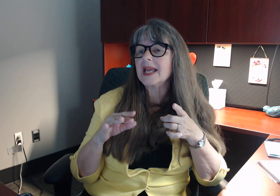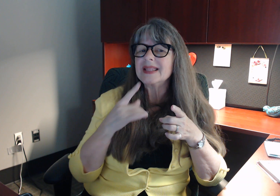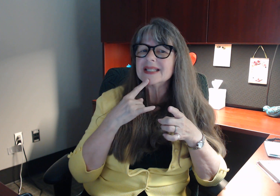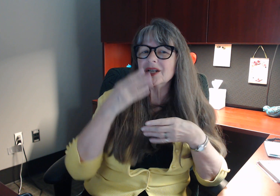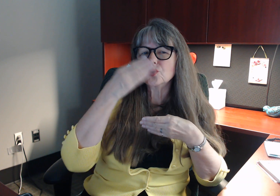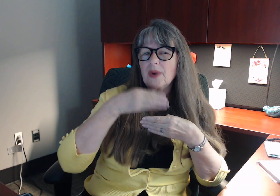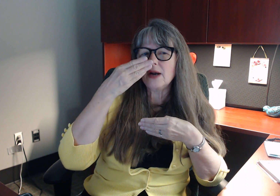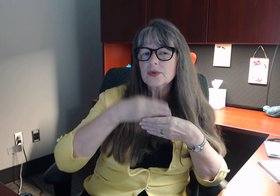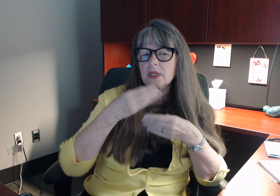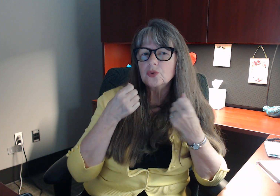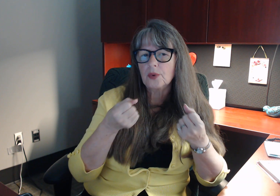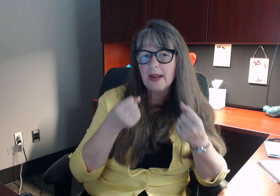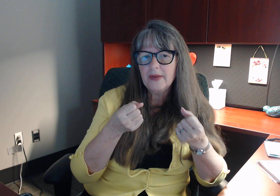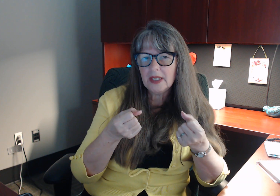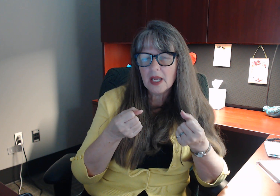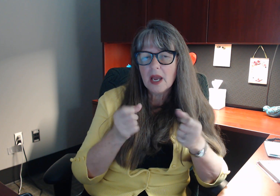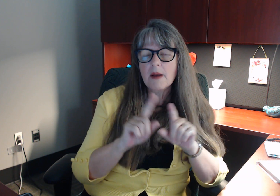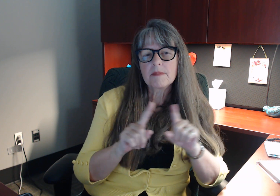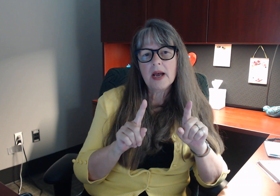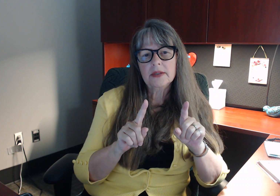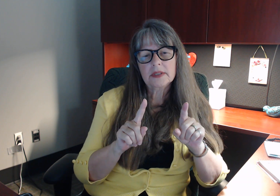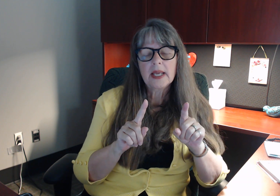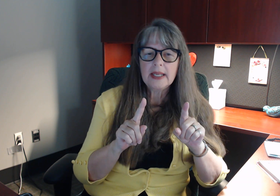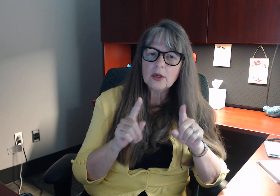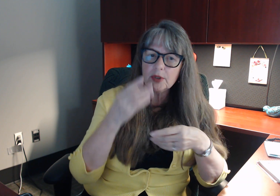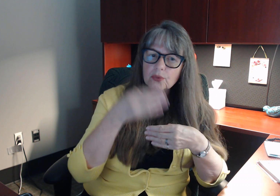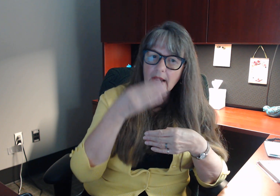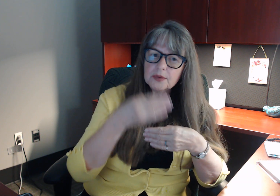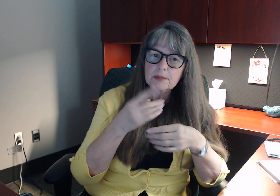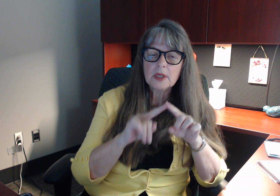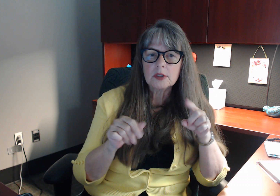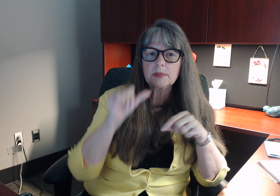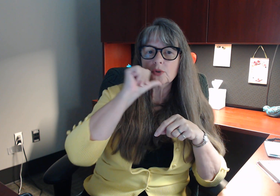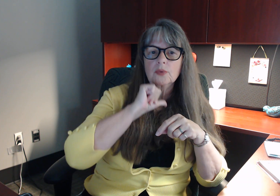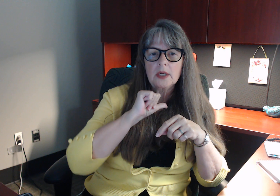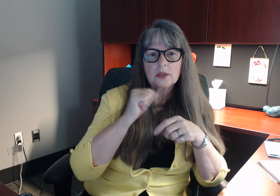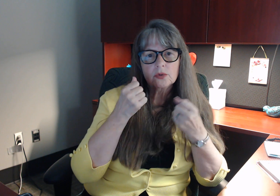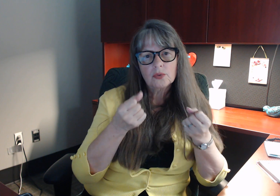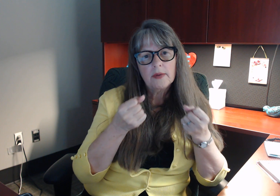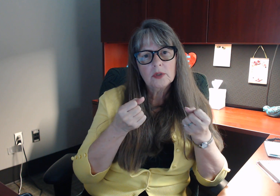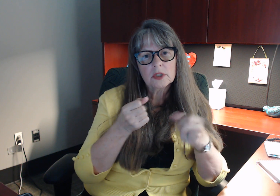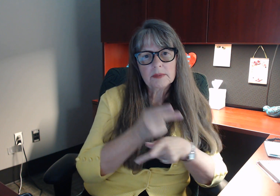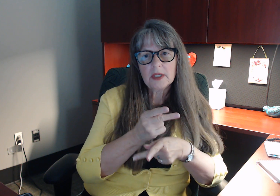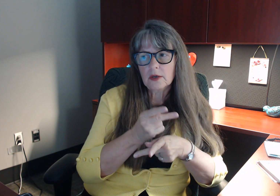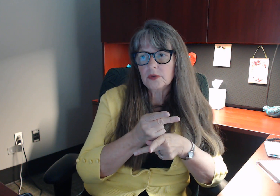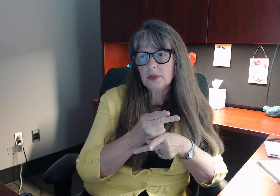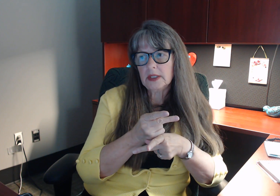they say drowsy driving, but it could be drowsy, but it could also be drunk driving. You have to be careful and